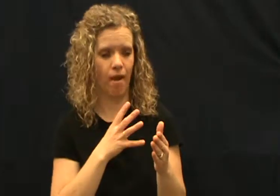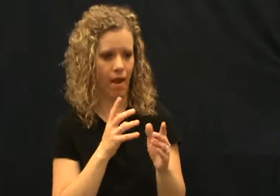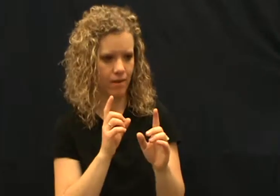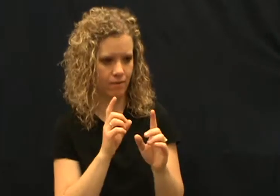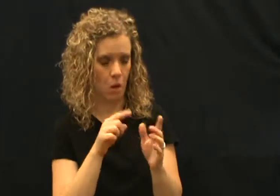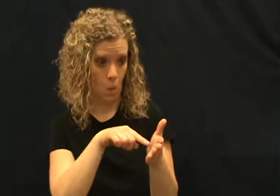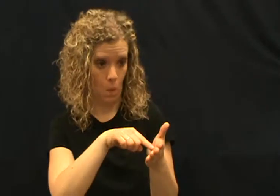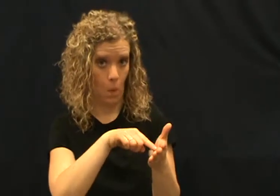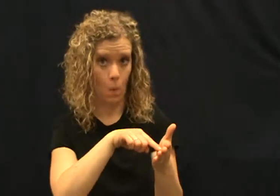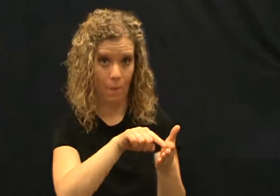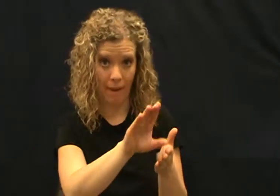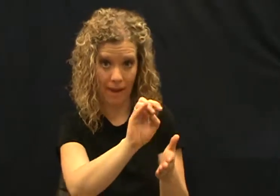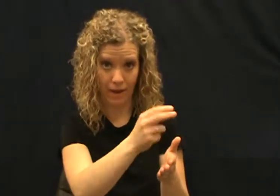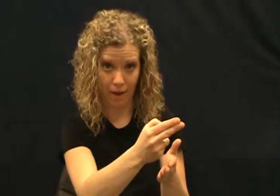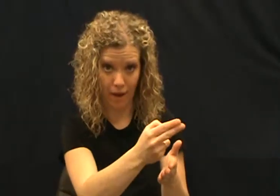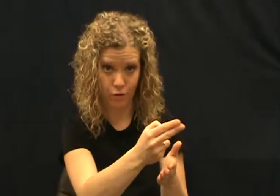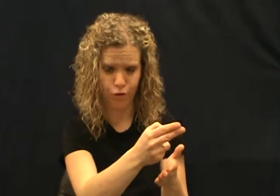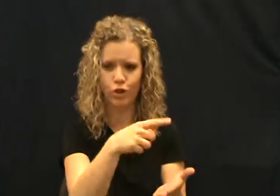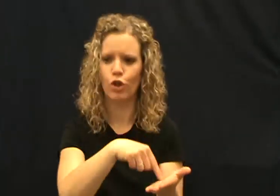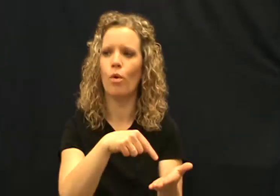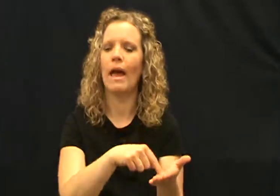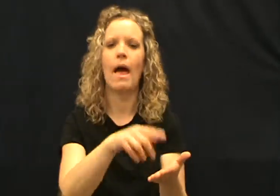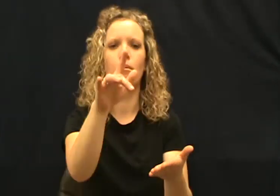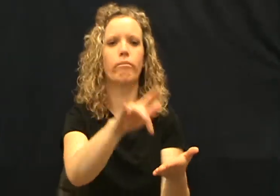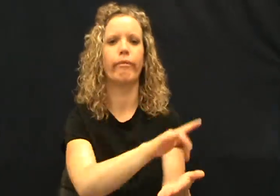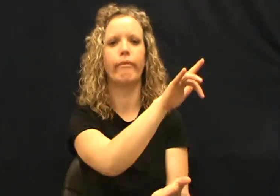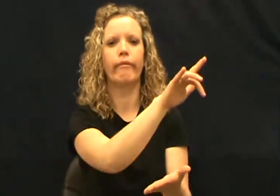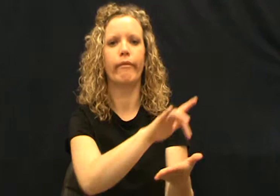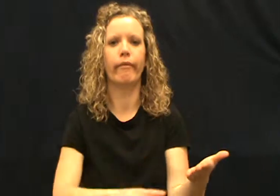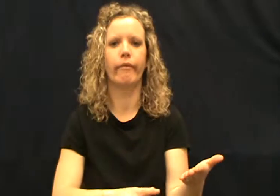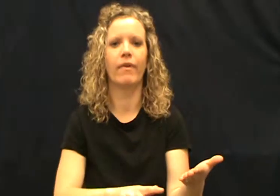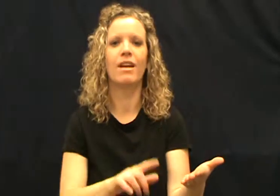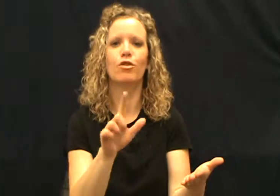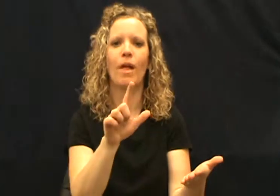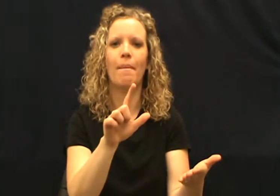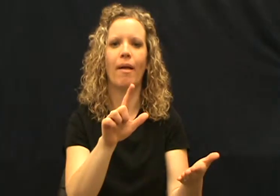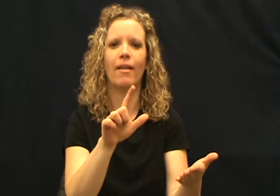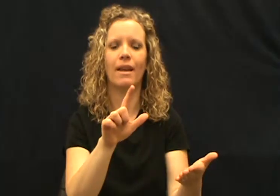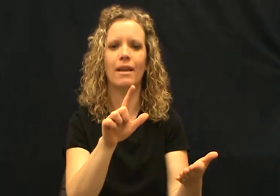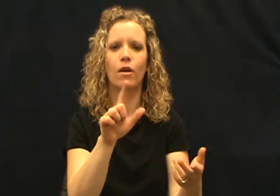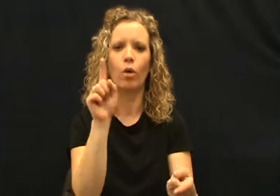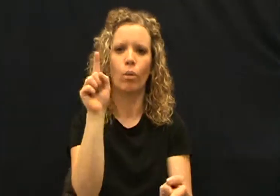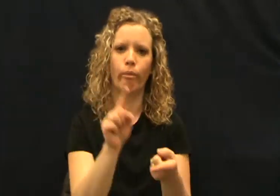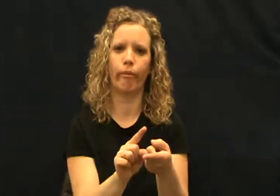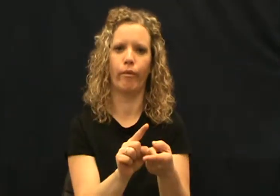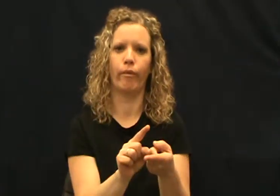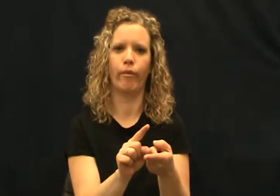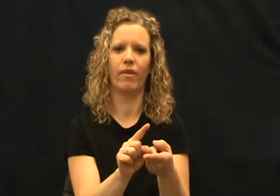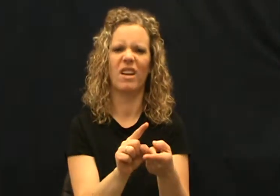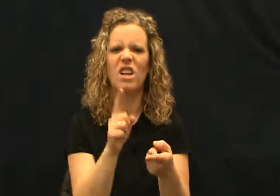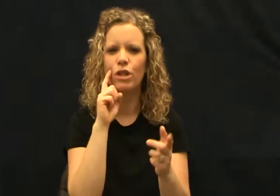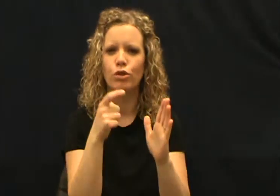settles our debt and reduces that liability. So if you look at the effect on the balance sheet equation, assets decreased